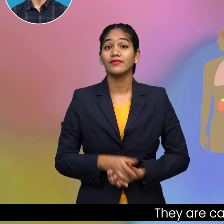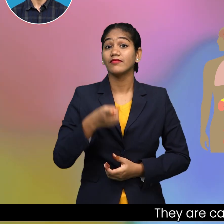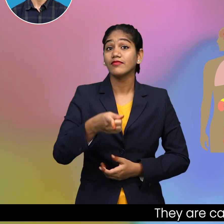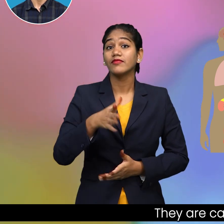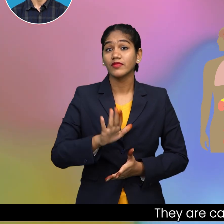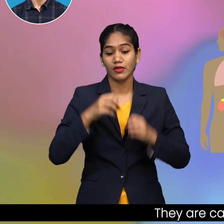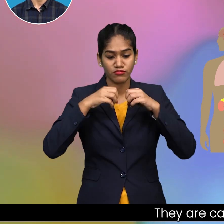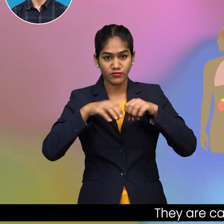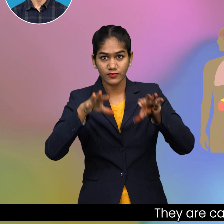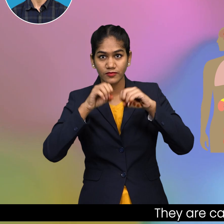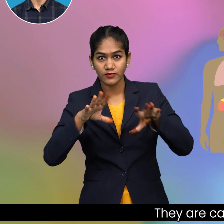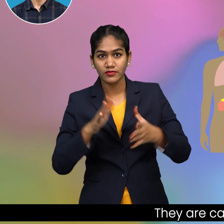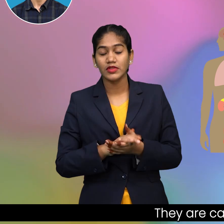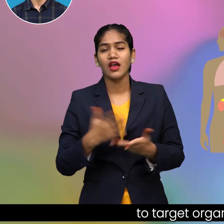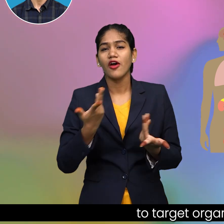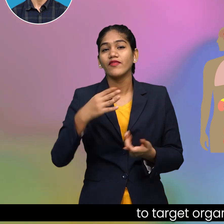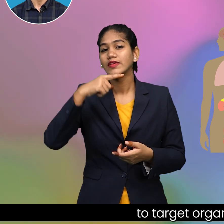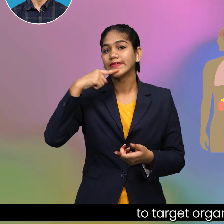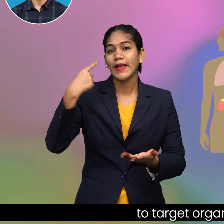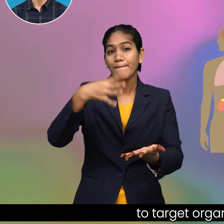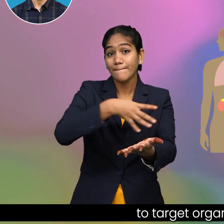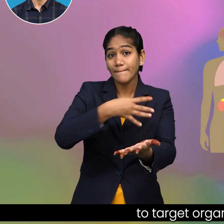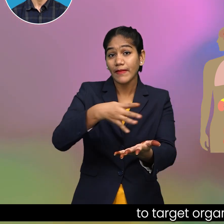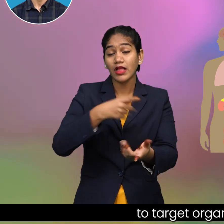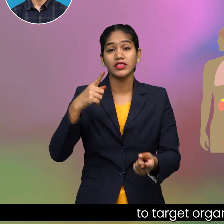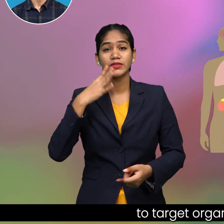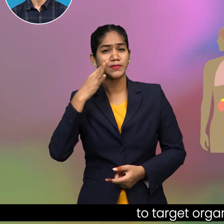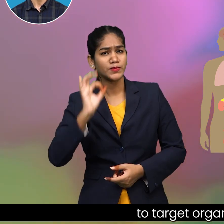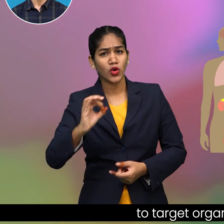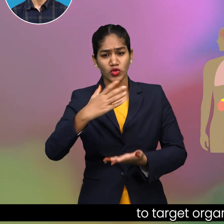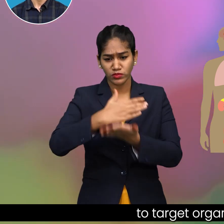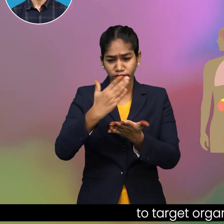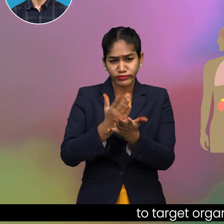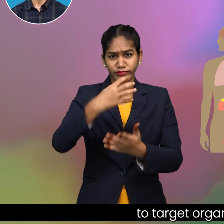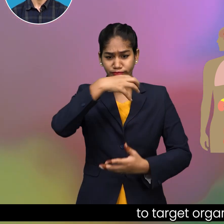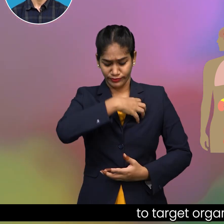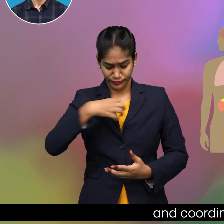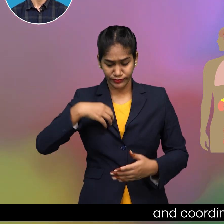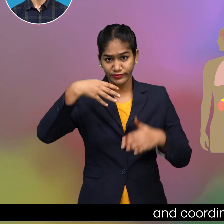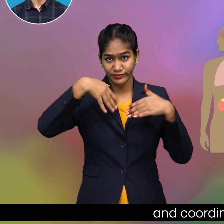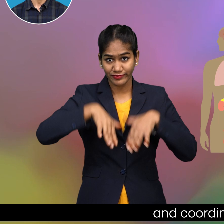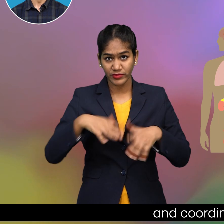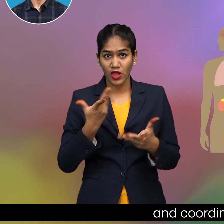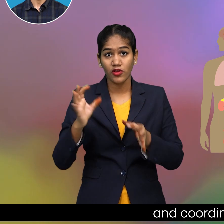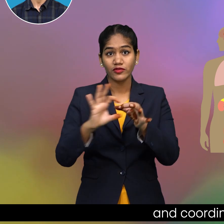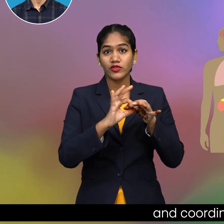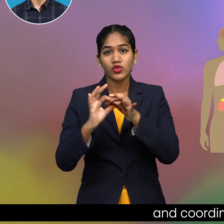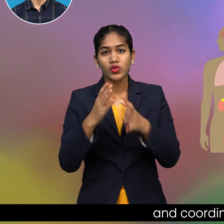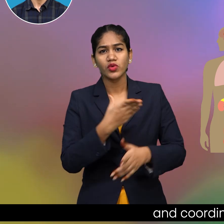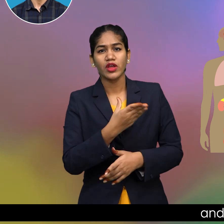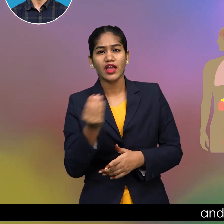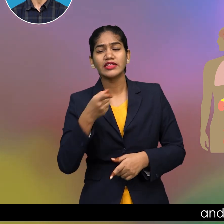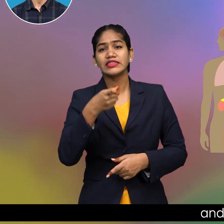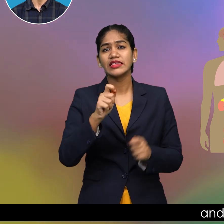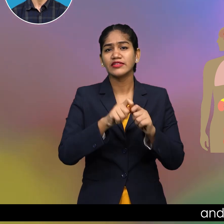They are carried by the blood to target organs on which they act and coordinate their